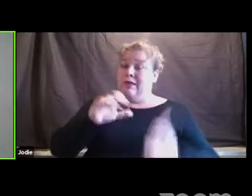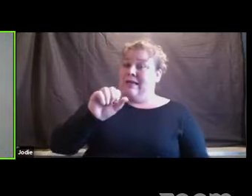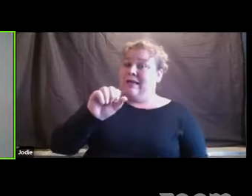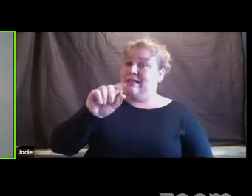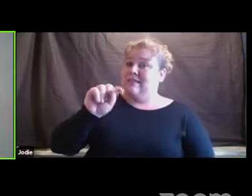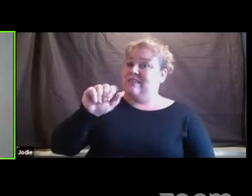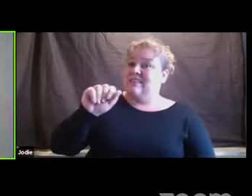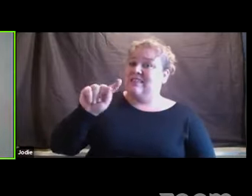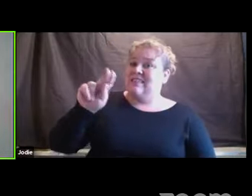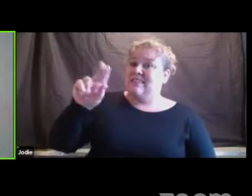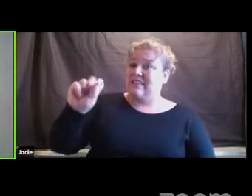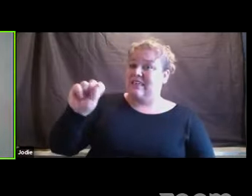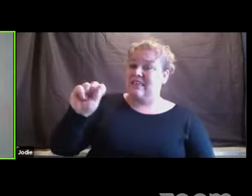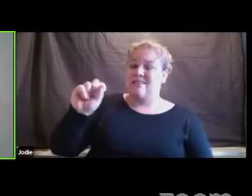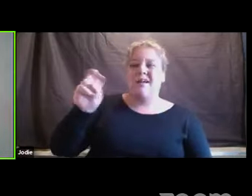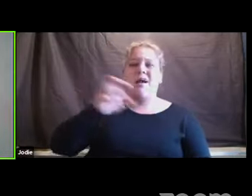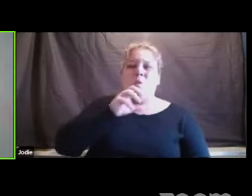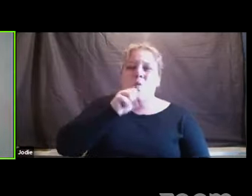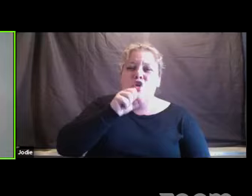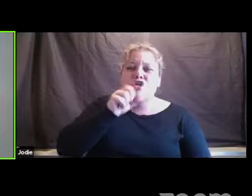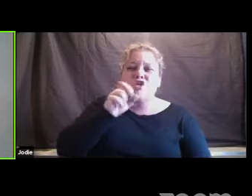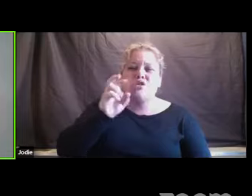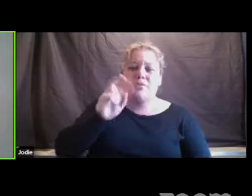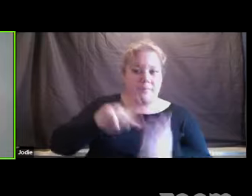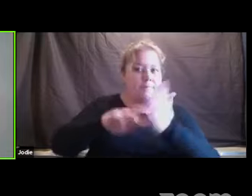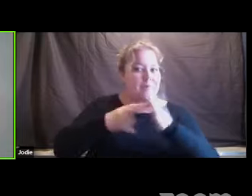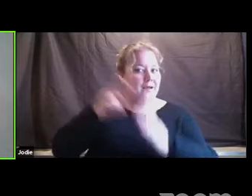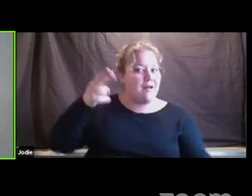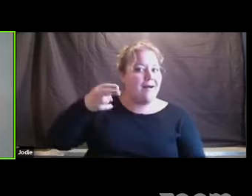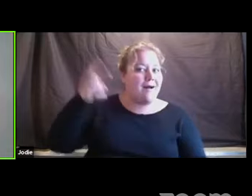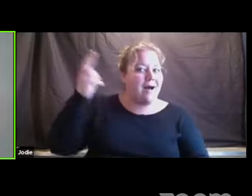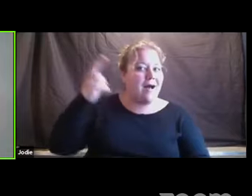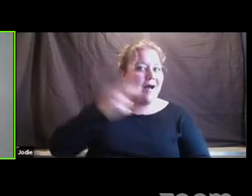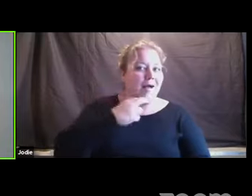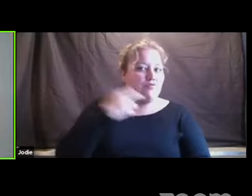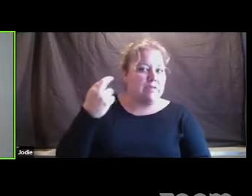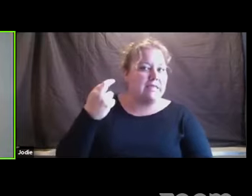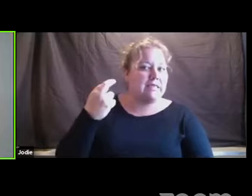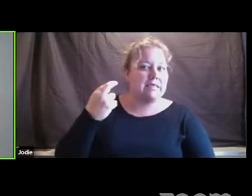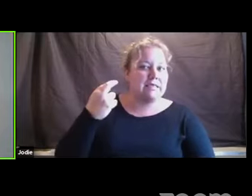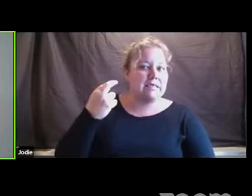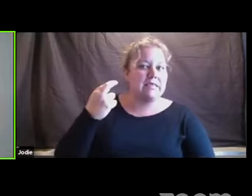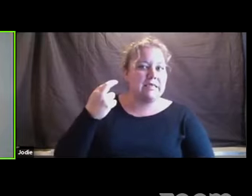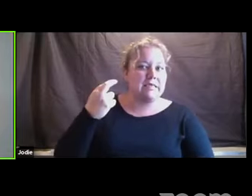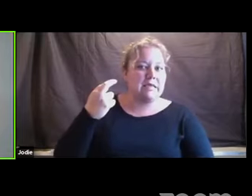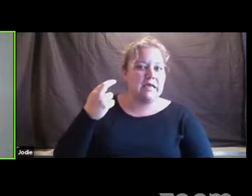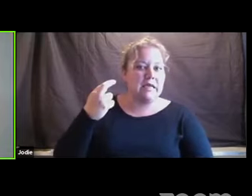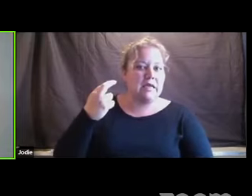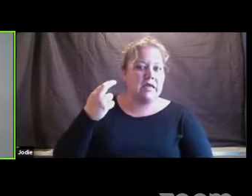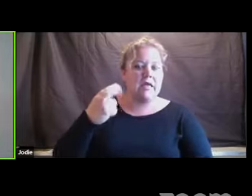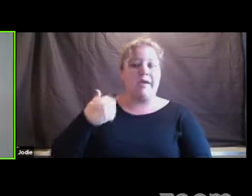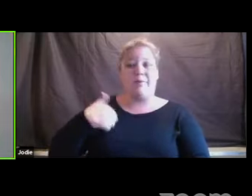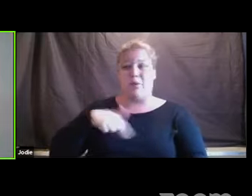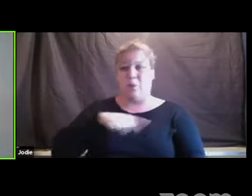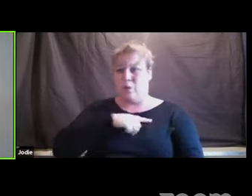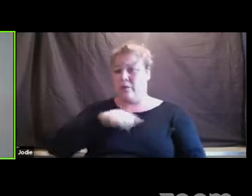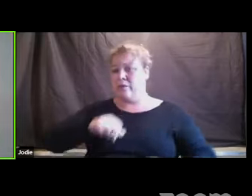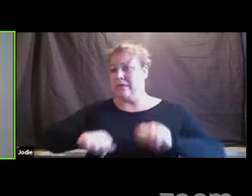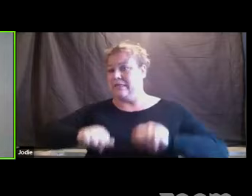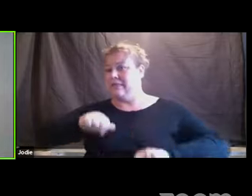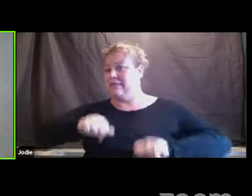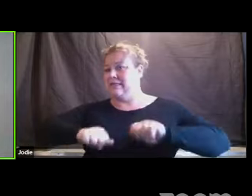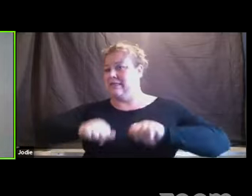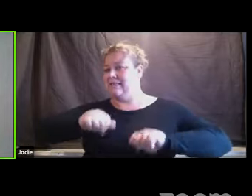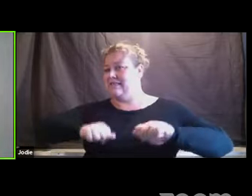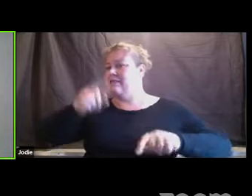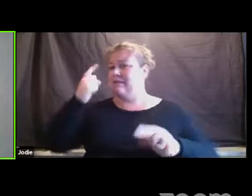remain at orange or high risk, but I will say that we were very, very close to going to